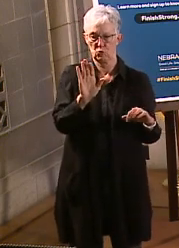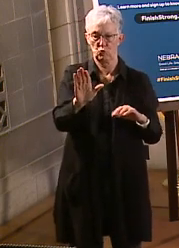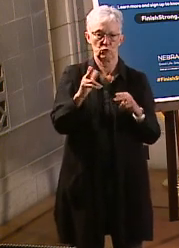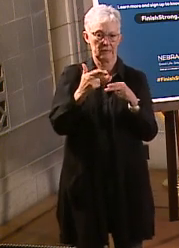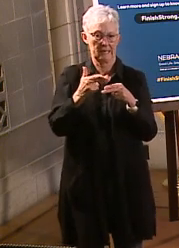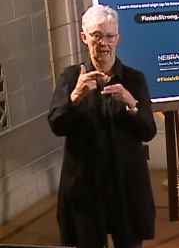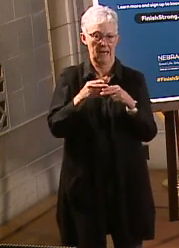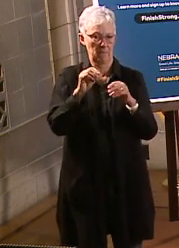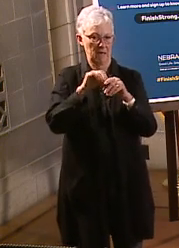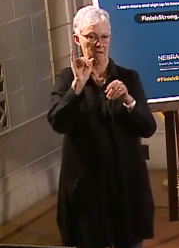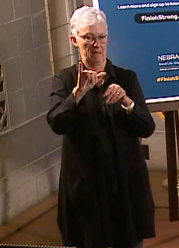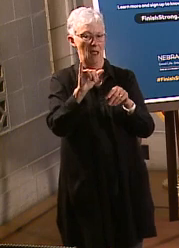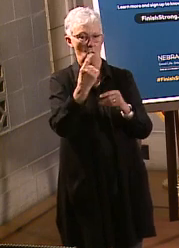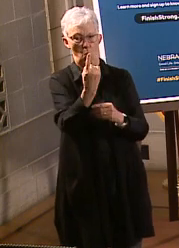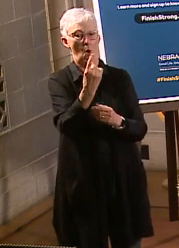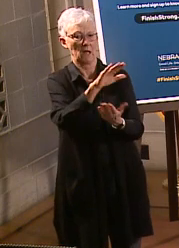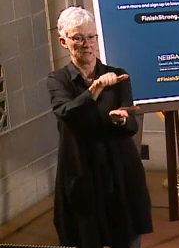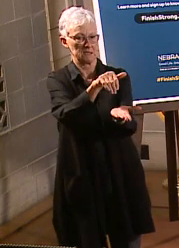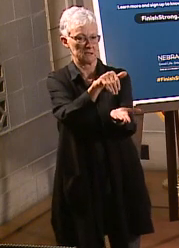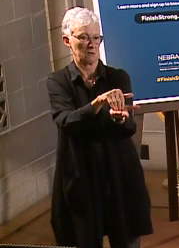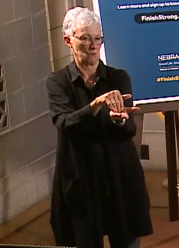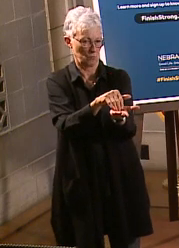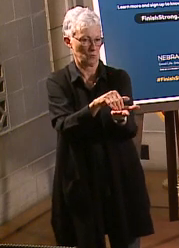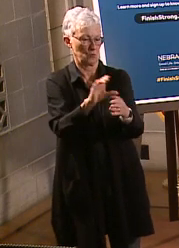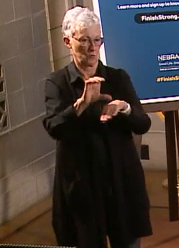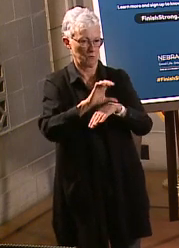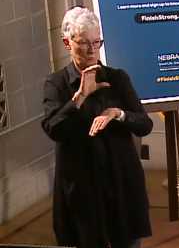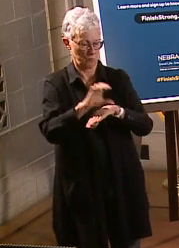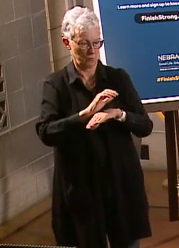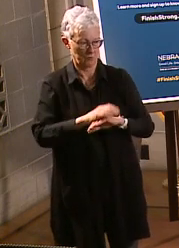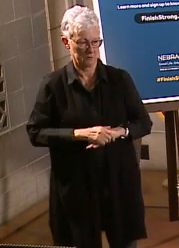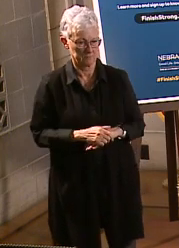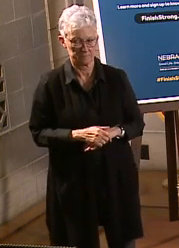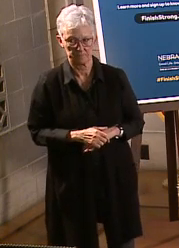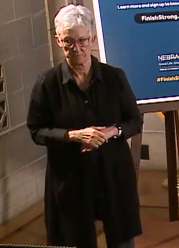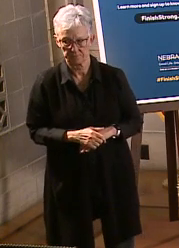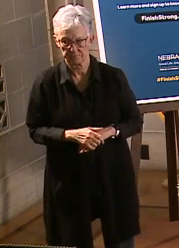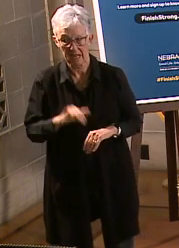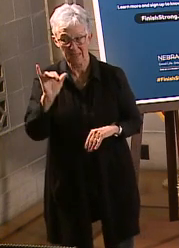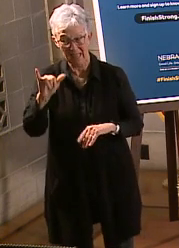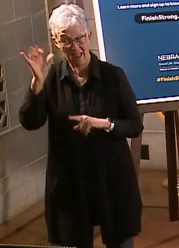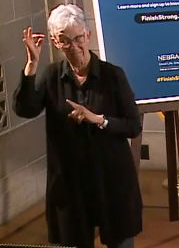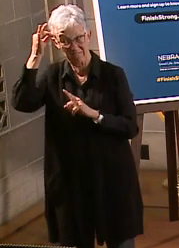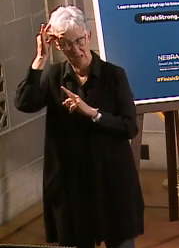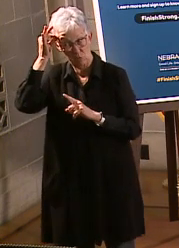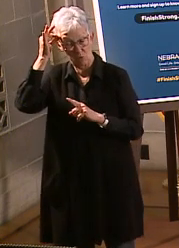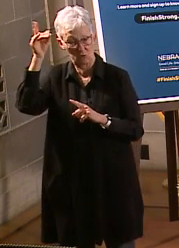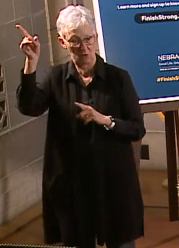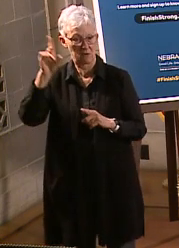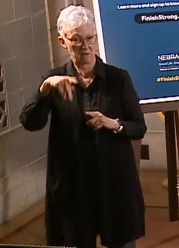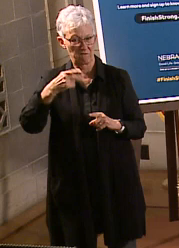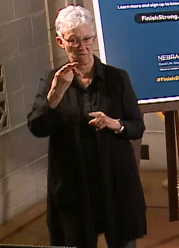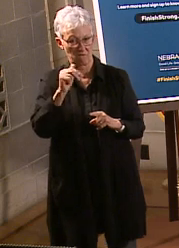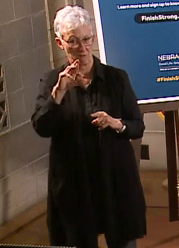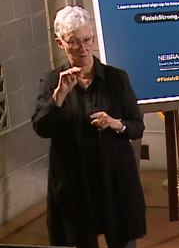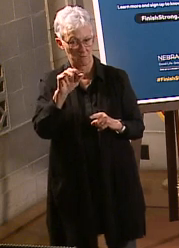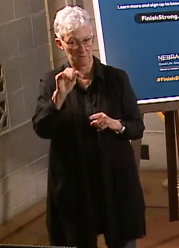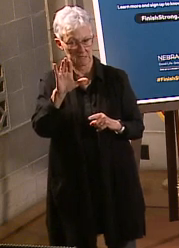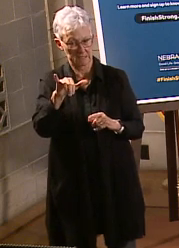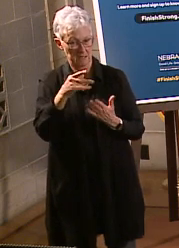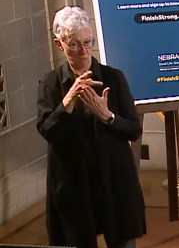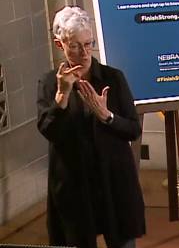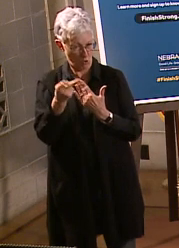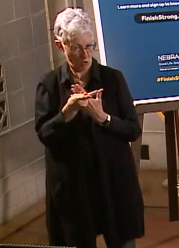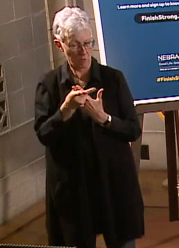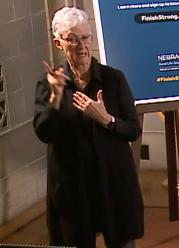pharmacy program, because I'm going to have a conversation with the White House about this. The goal, one of the goals for the federal pharmacy program is to target